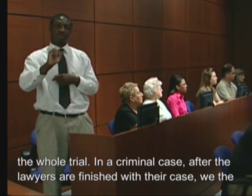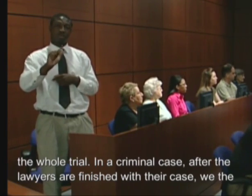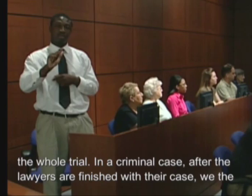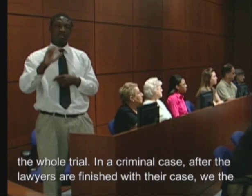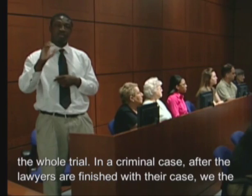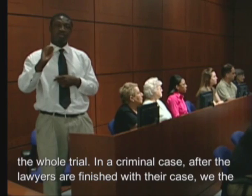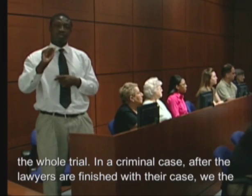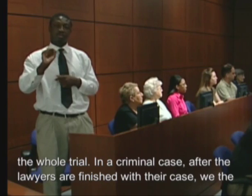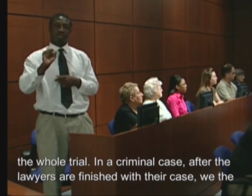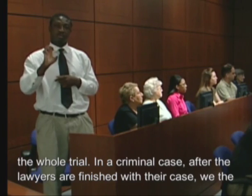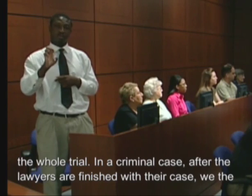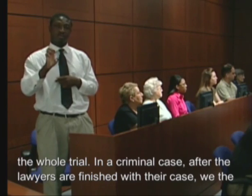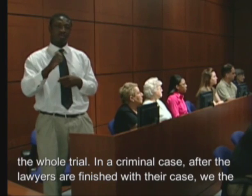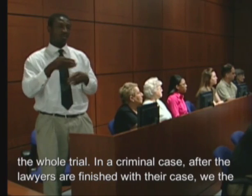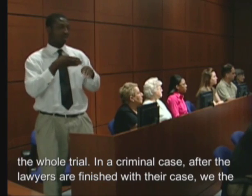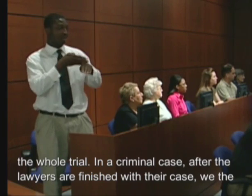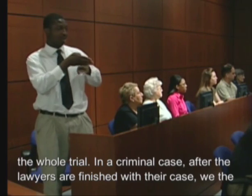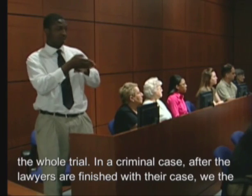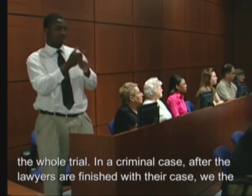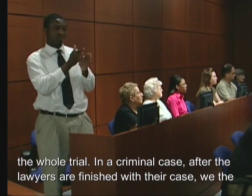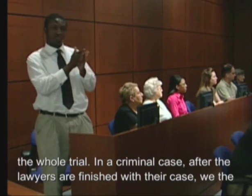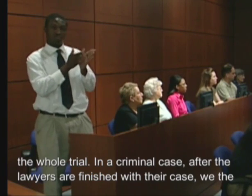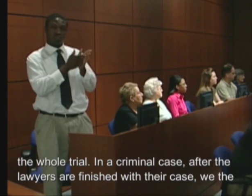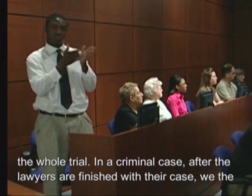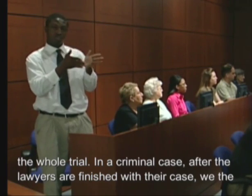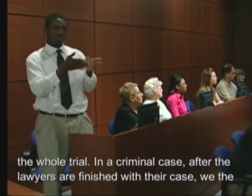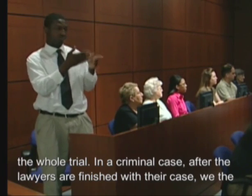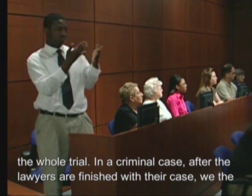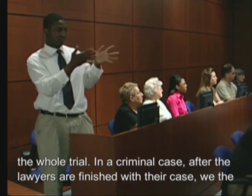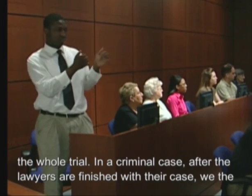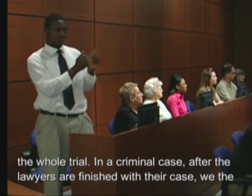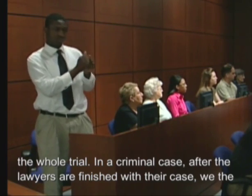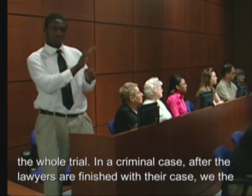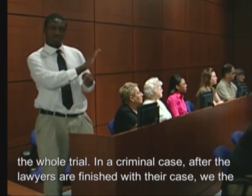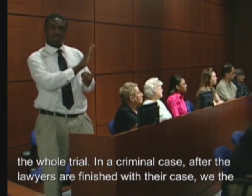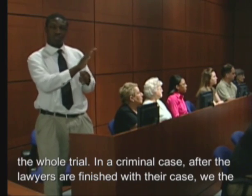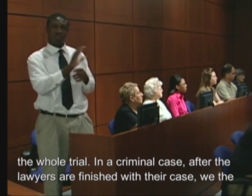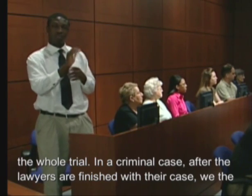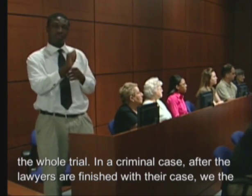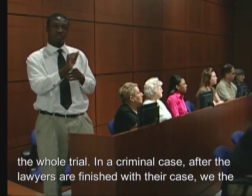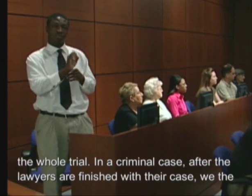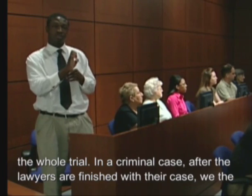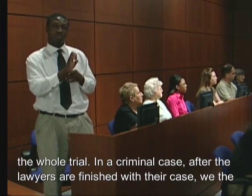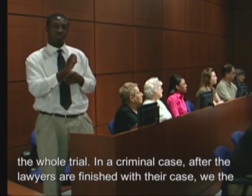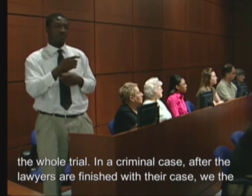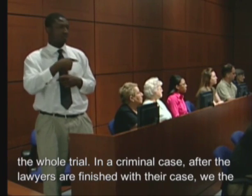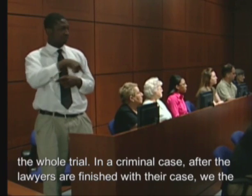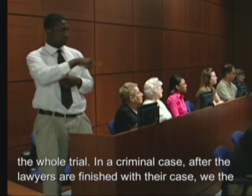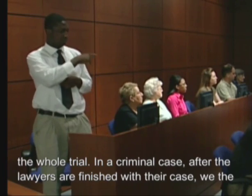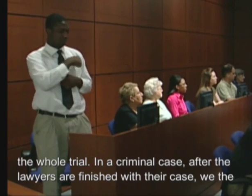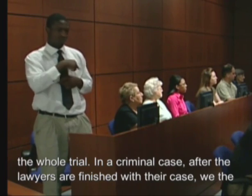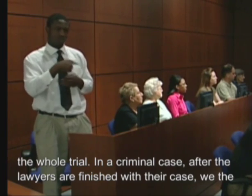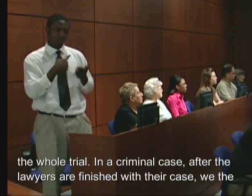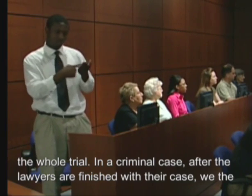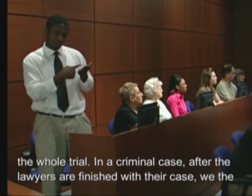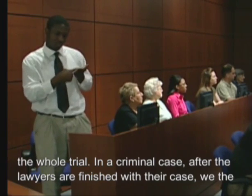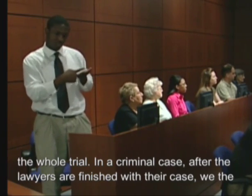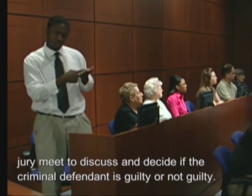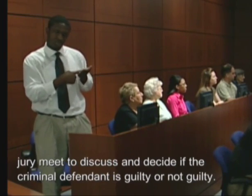In a criminal case, after the lawyers are finished with their case, we, the jury, meet to discuss and decide if the criminal defendant is guilty